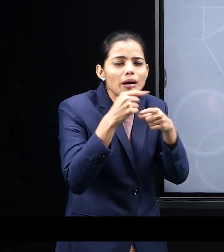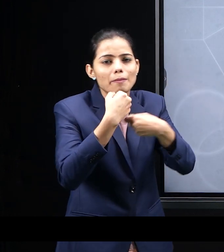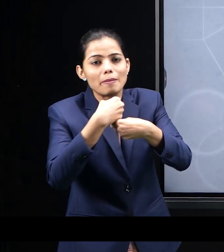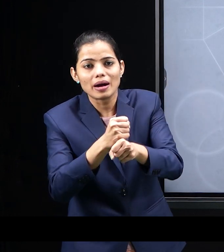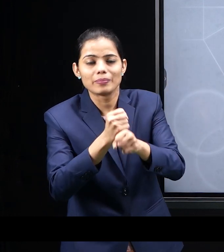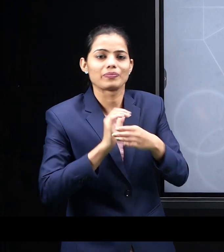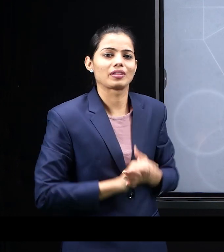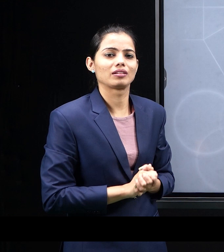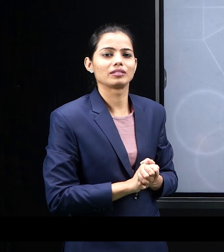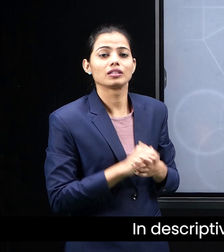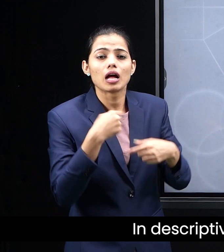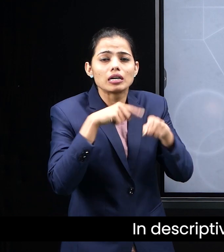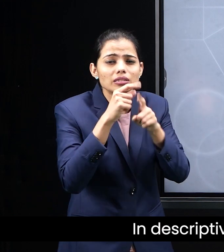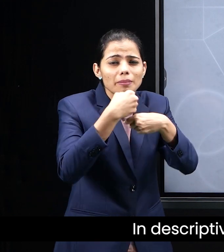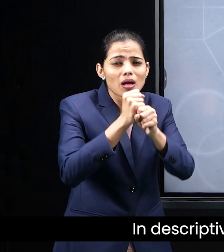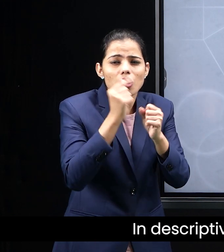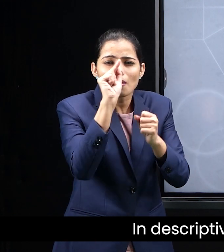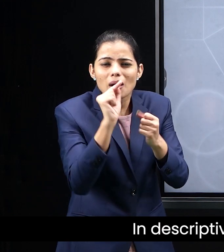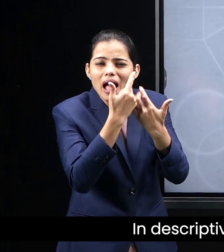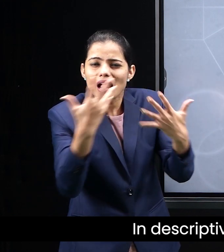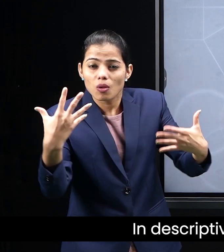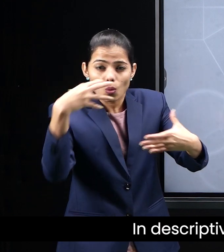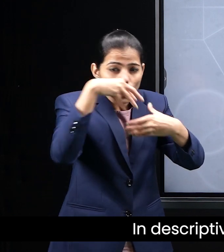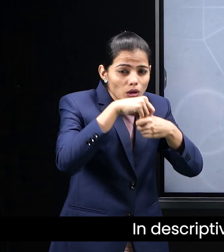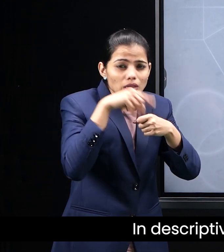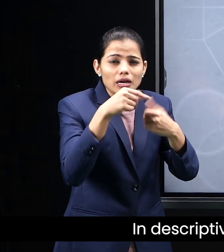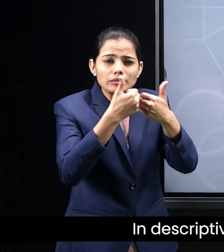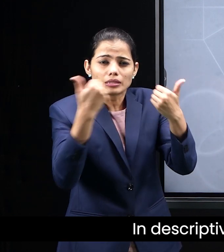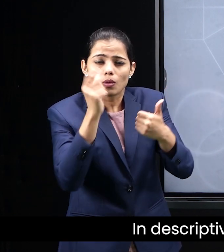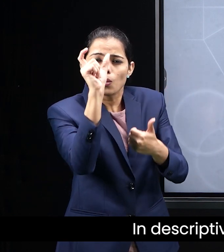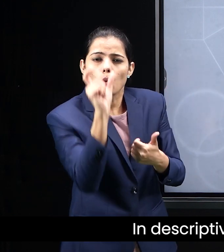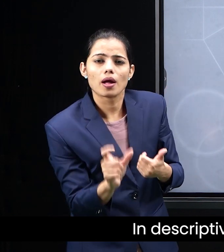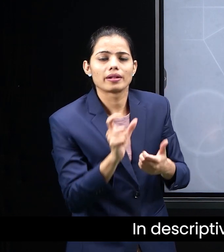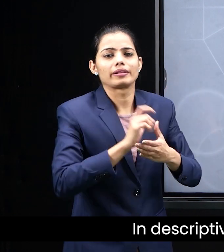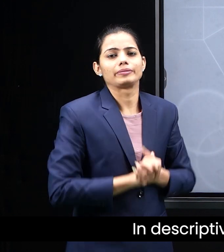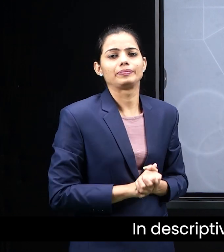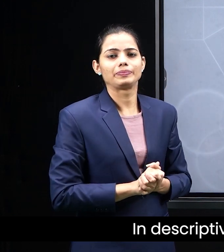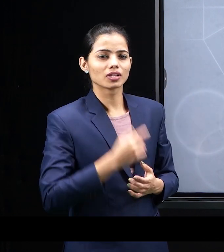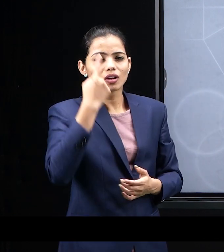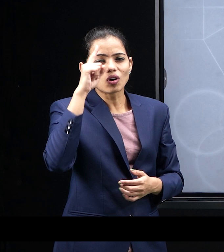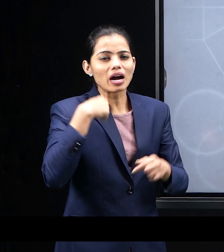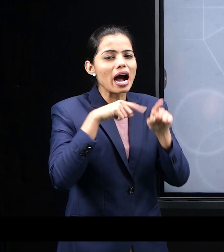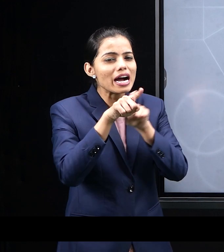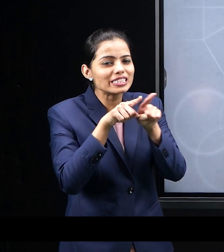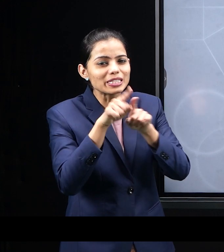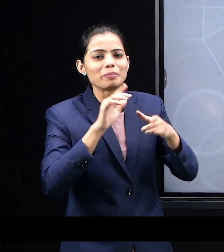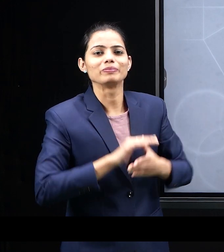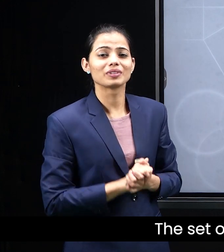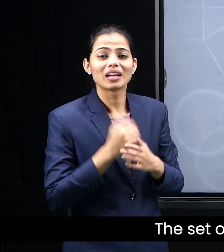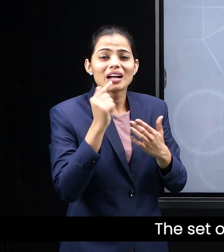Descriptive form. In descriptive form, a set is described in words. For example, the